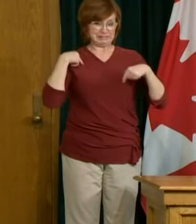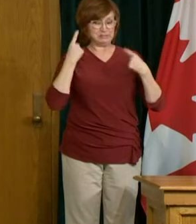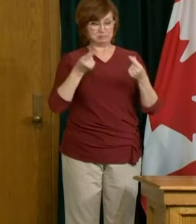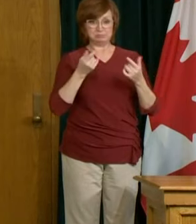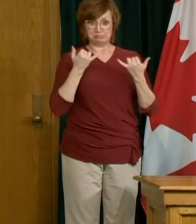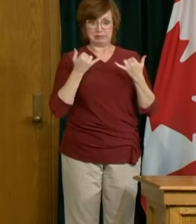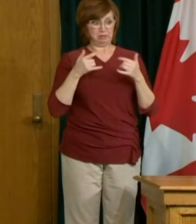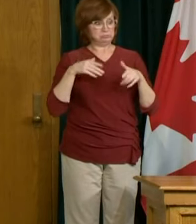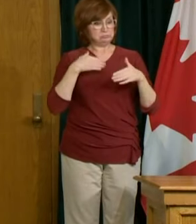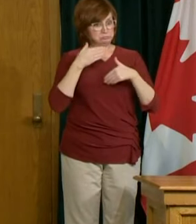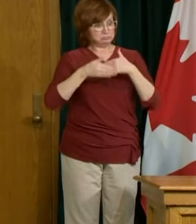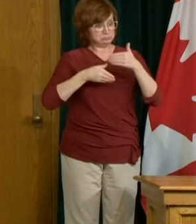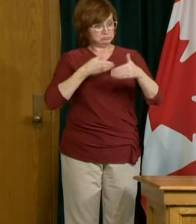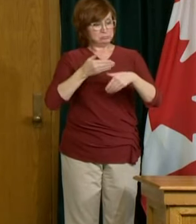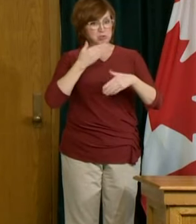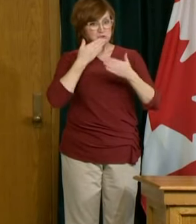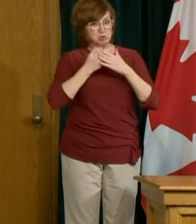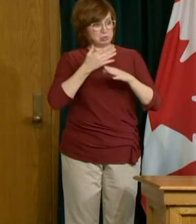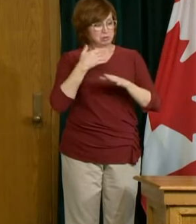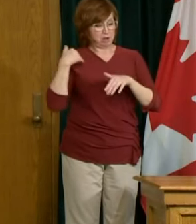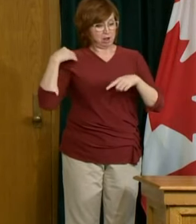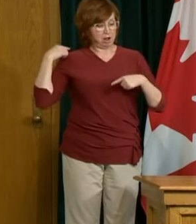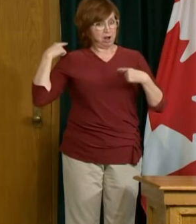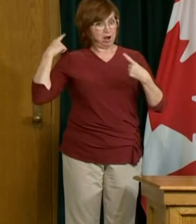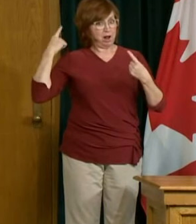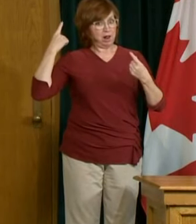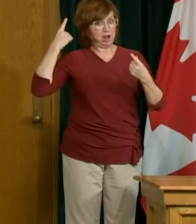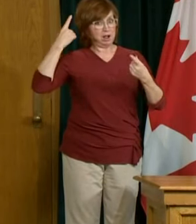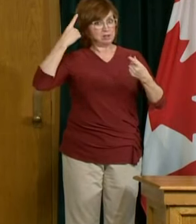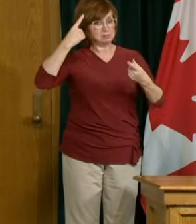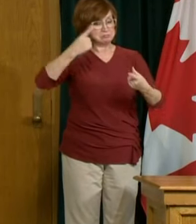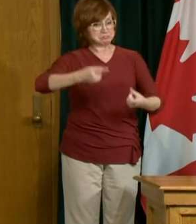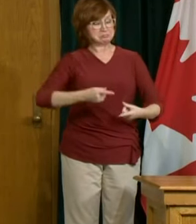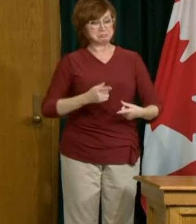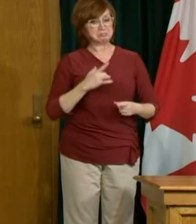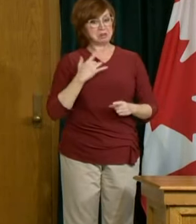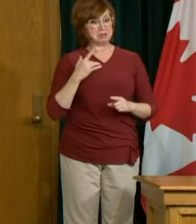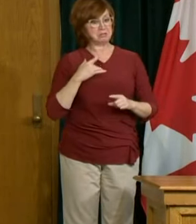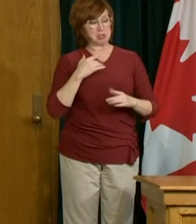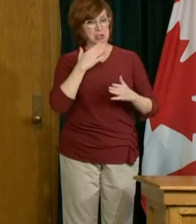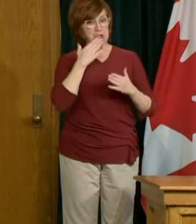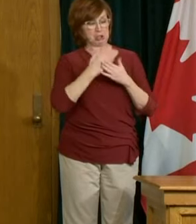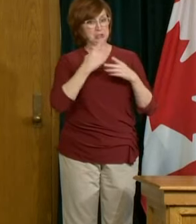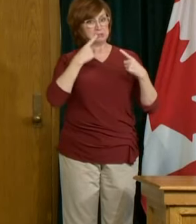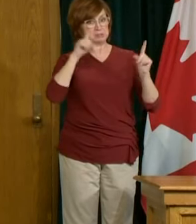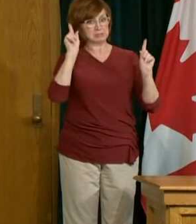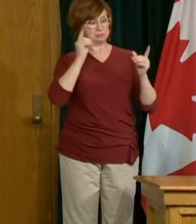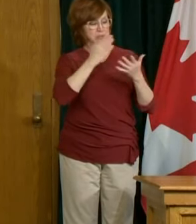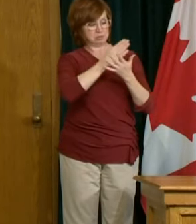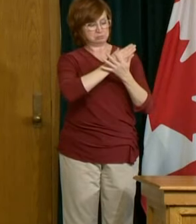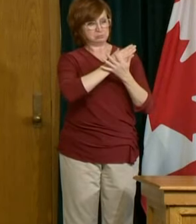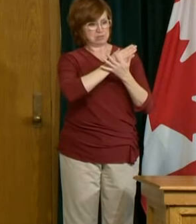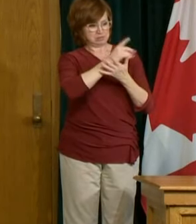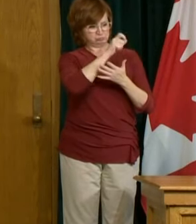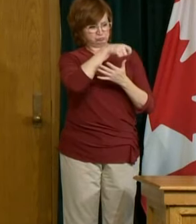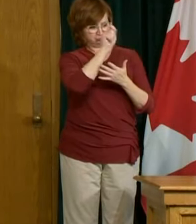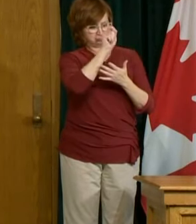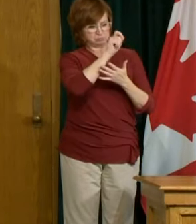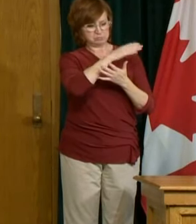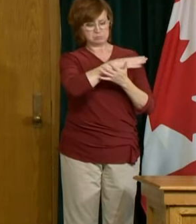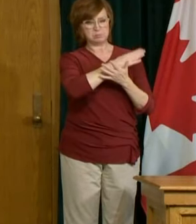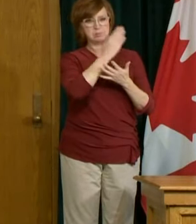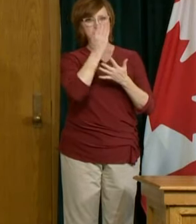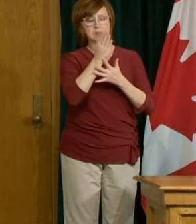now plan for reopening in phase 2 other sectors of the economy that in some cases are workplaces where people have to maintain